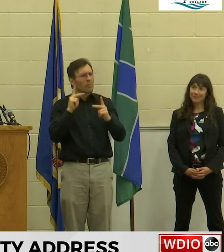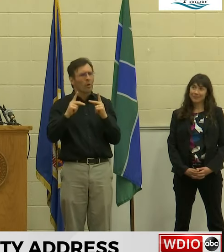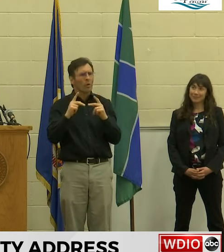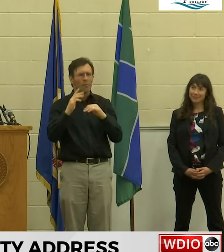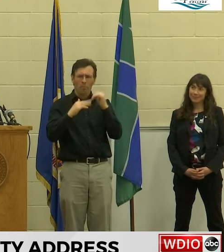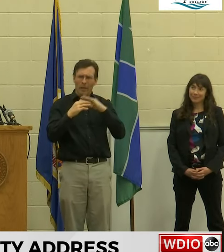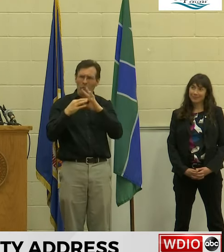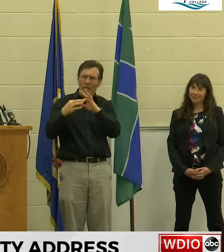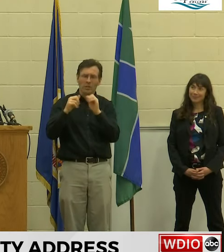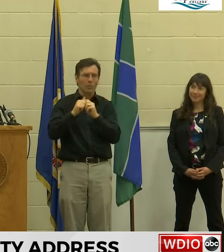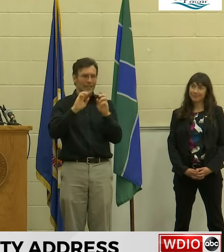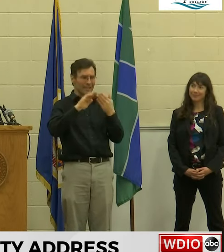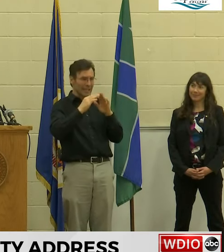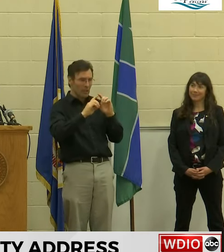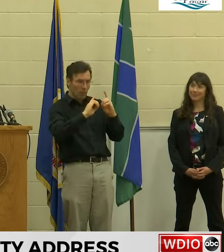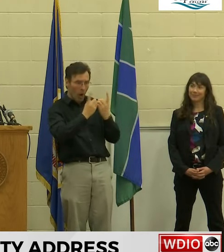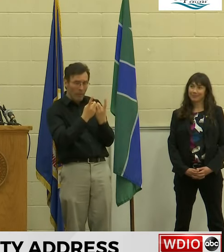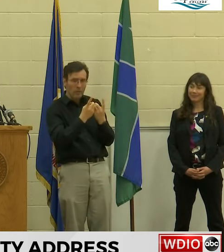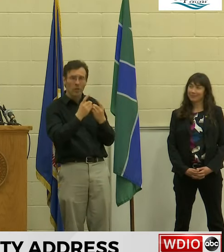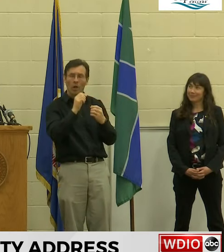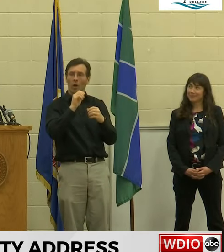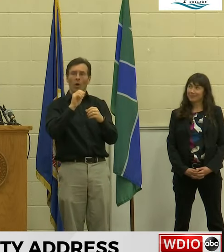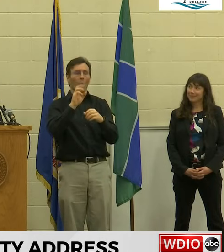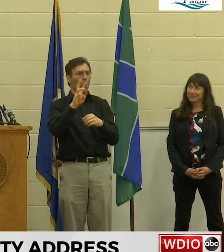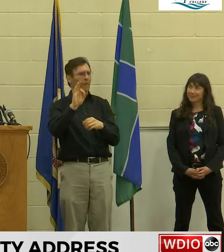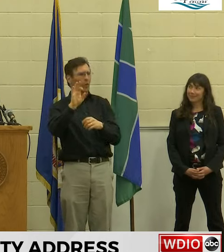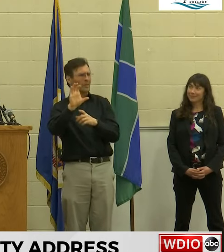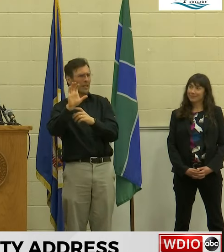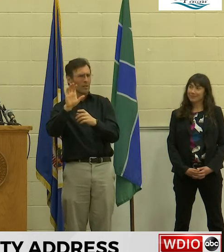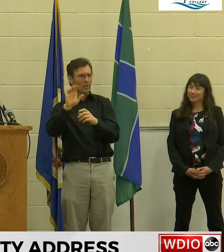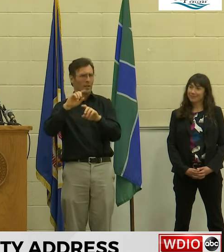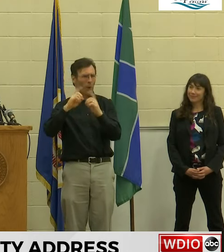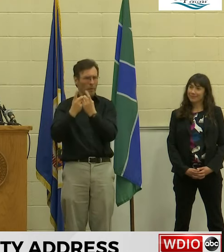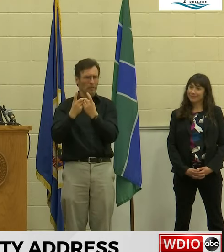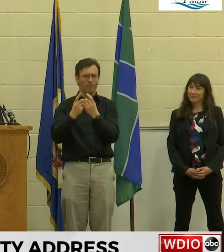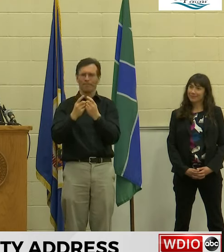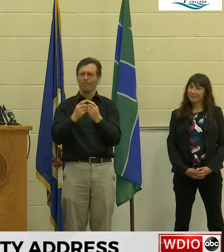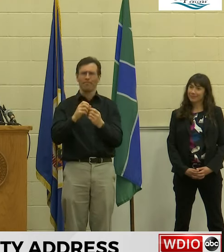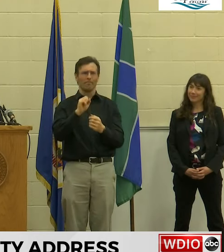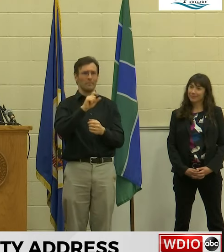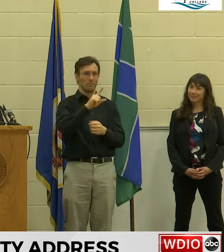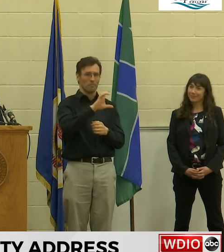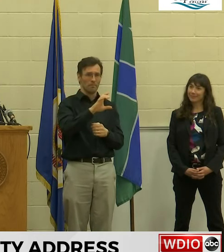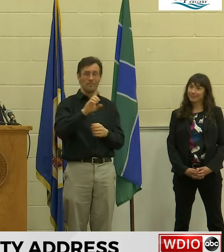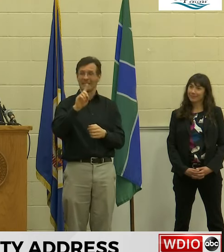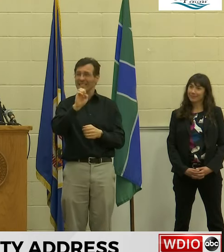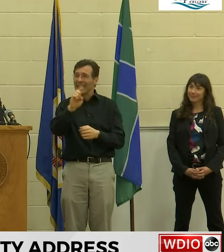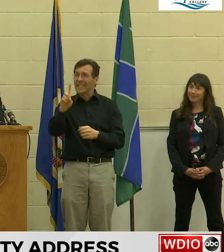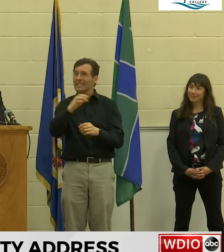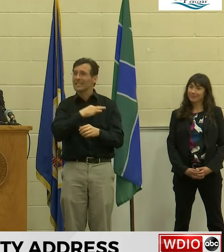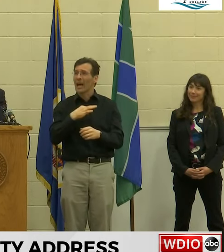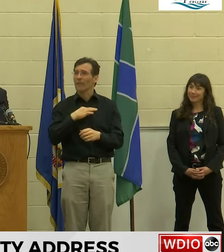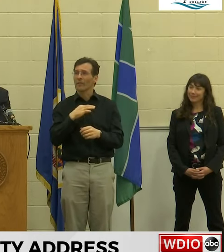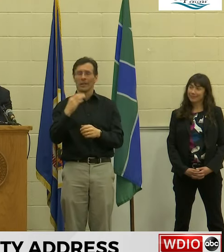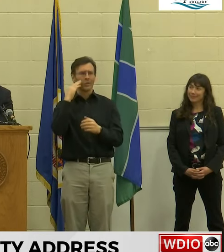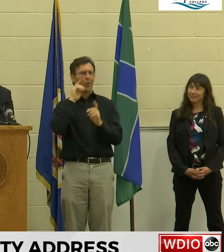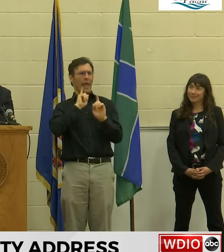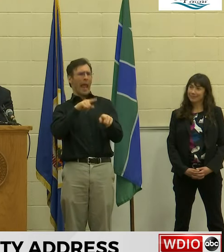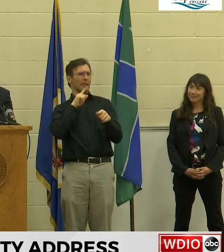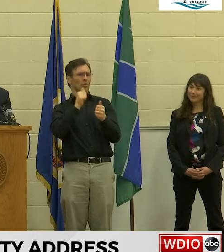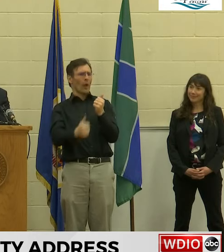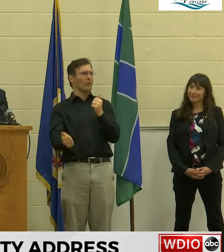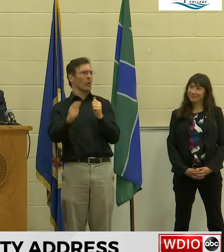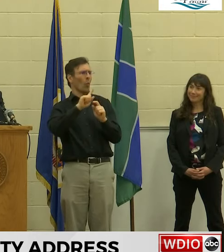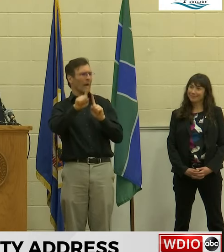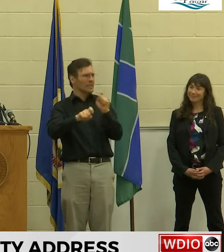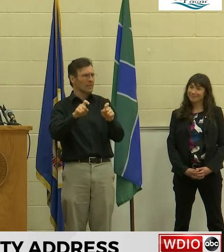relationships with city departments, workforce center partners, and St. Louis County and DEED staff. She is the person who knows the answer to every question